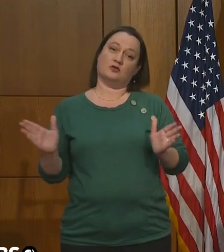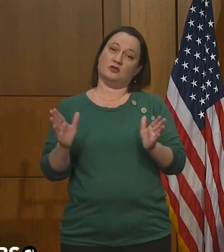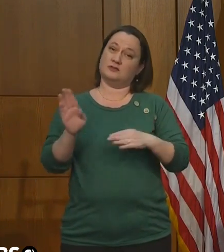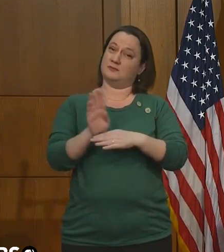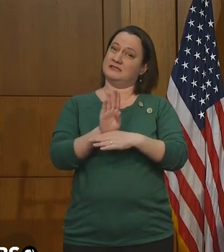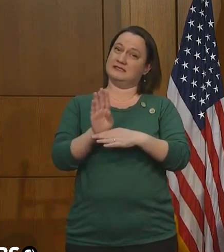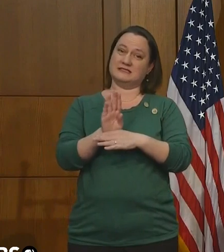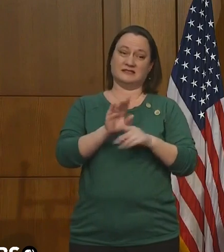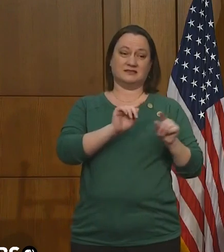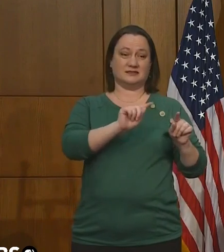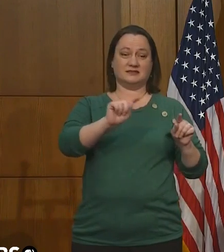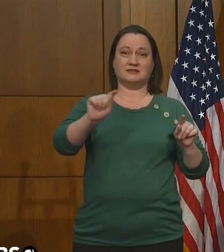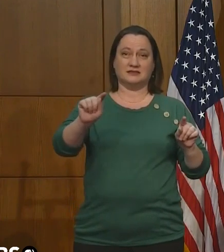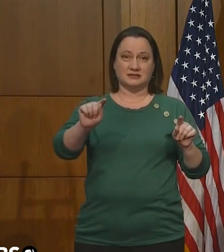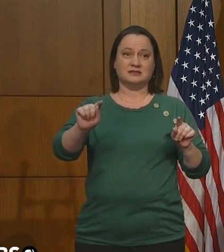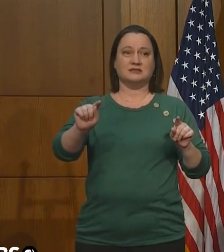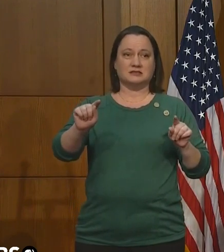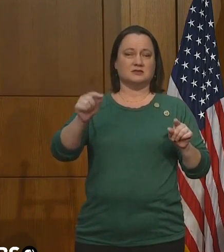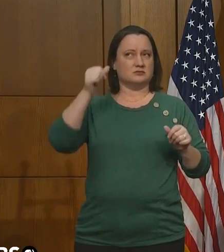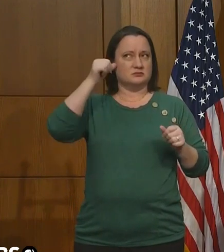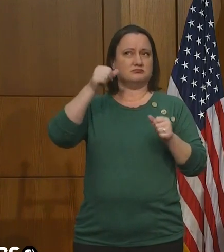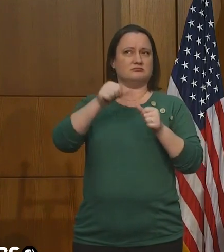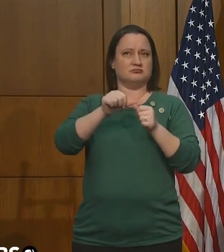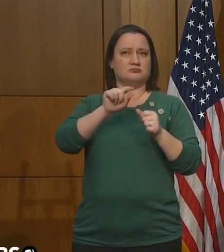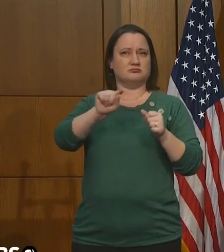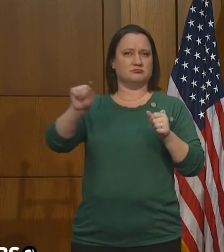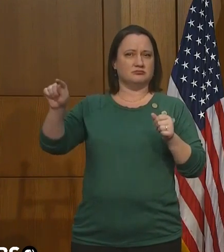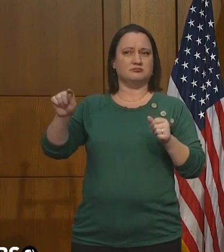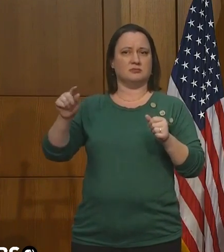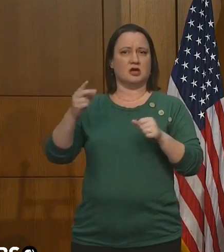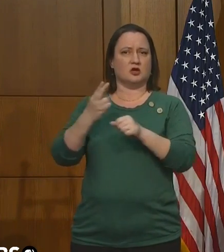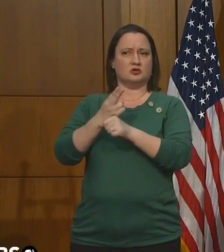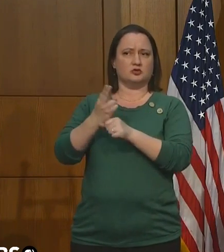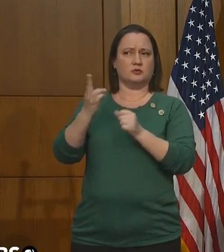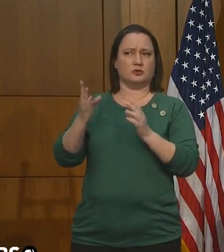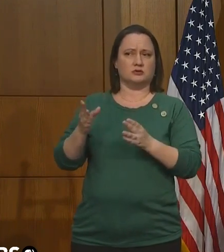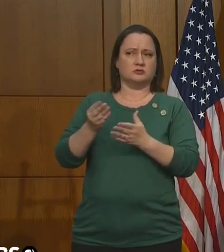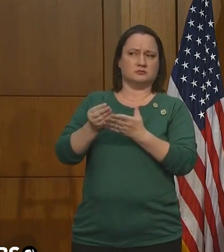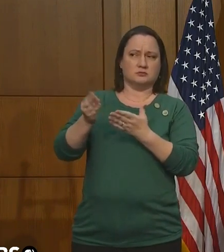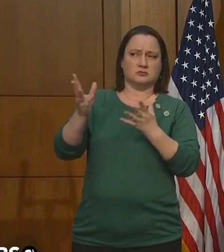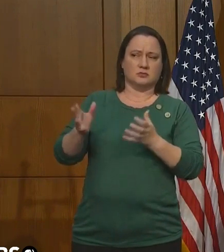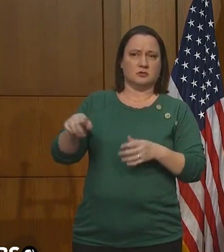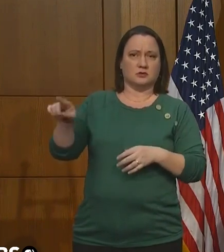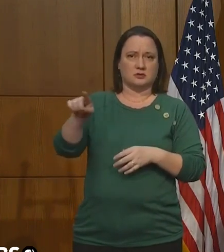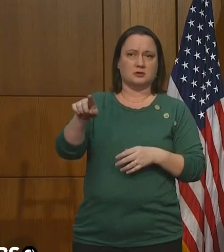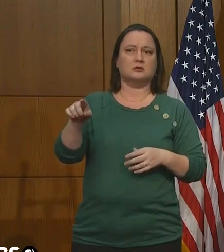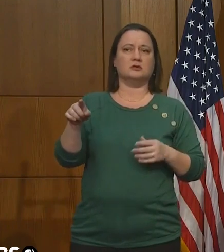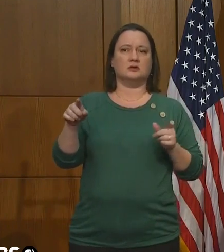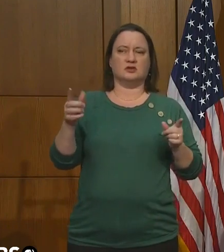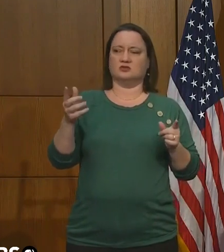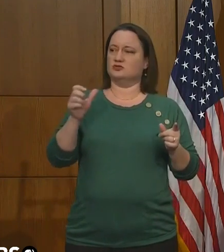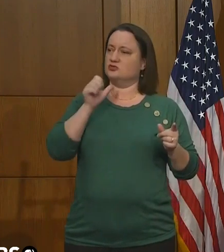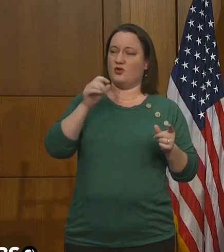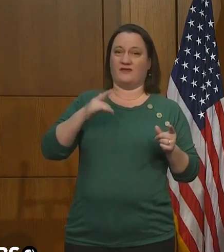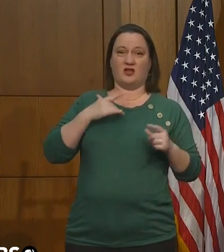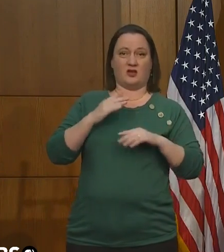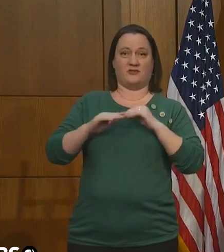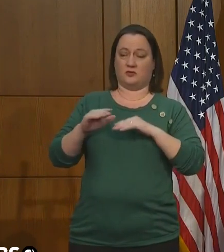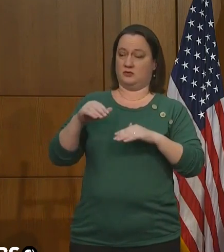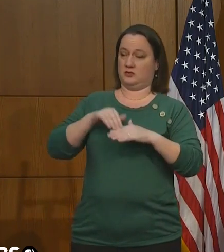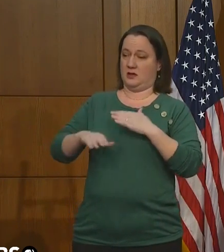businesses to keep that in mind, and if consumers are on the sidewalk or wherever and don't feel